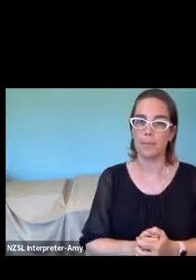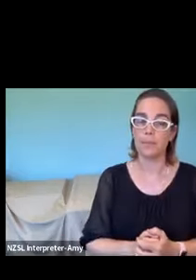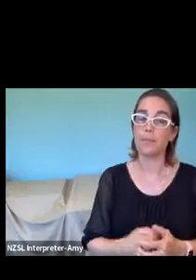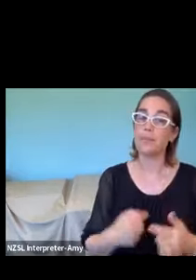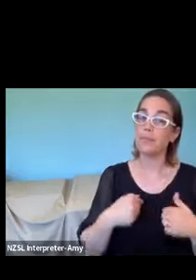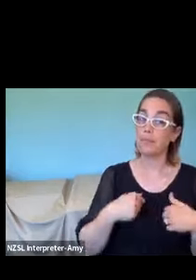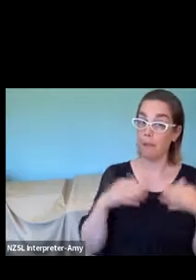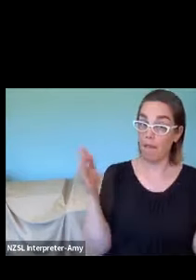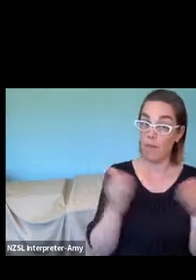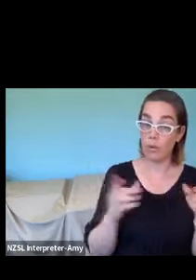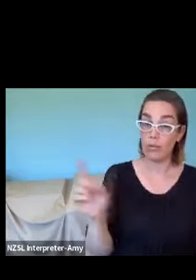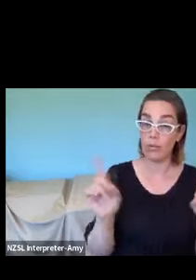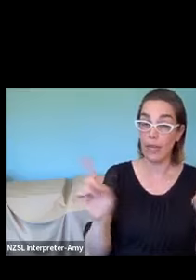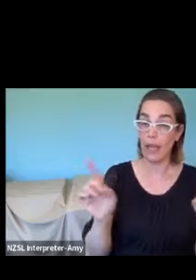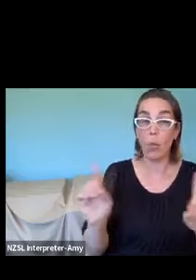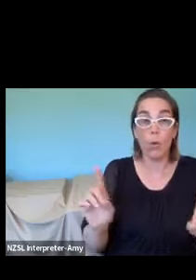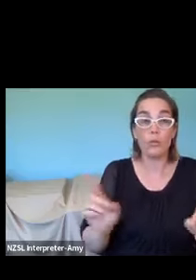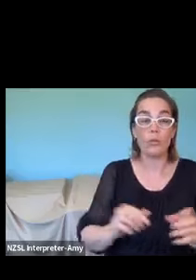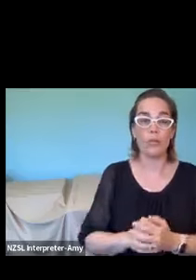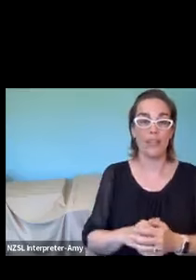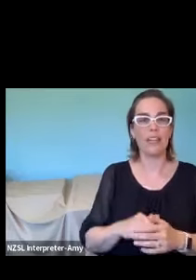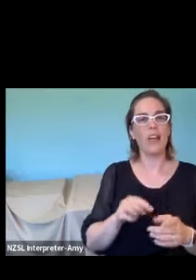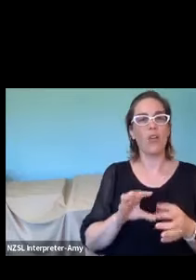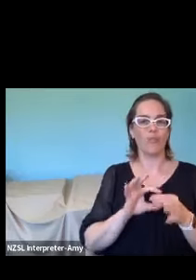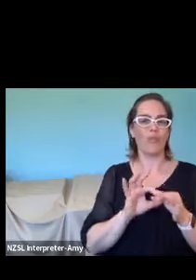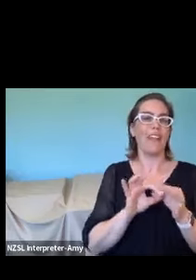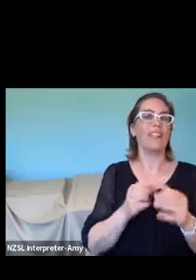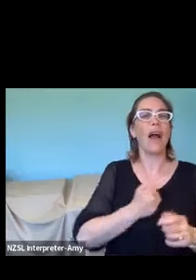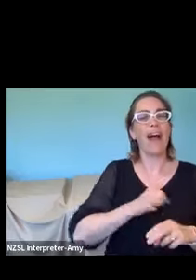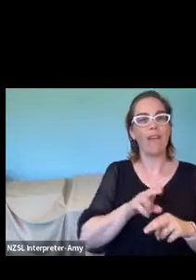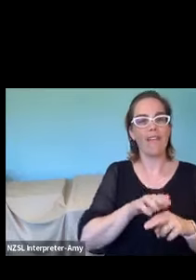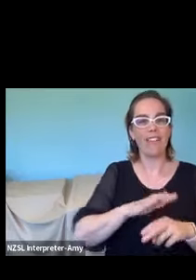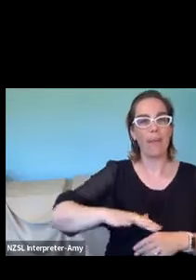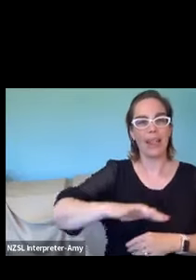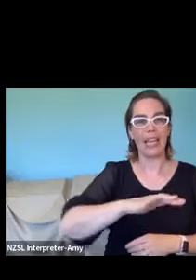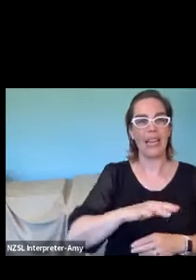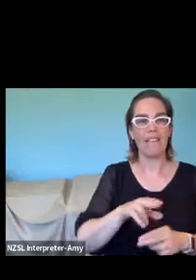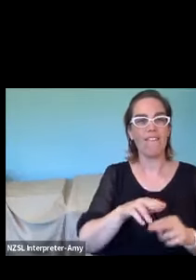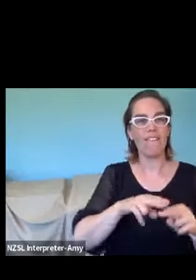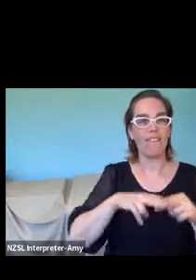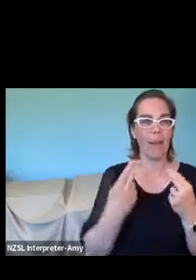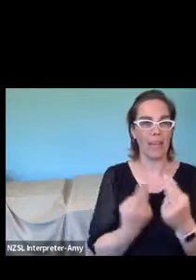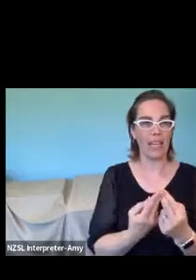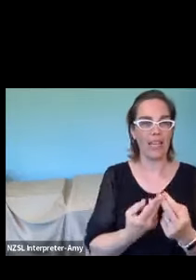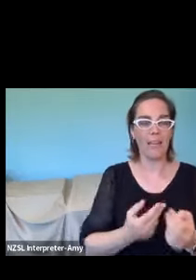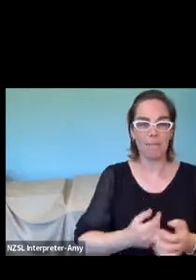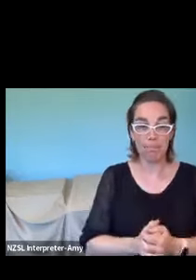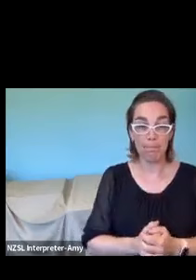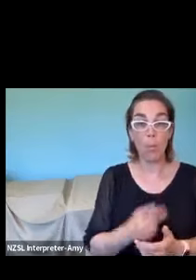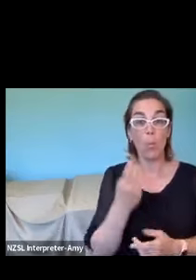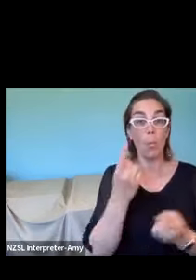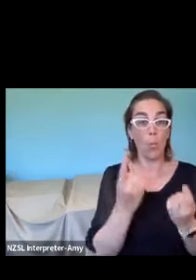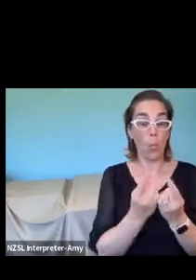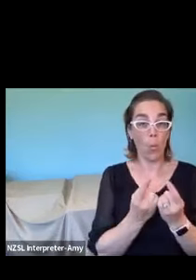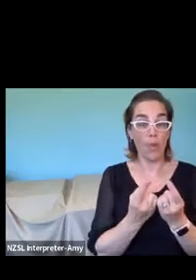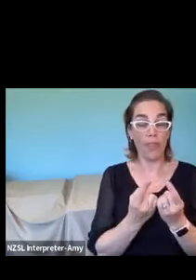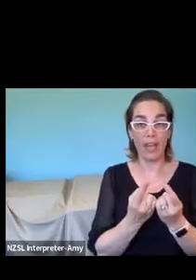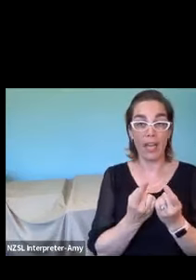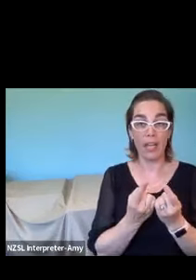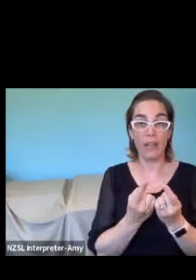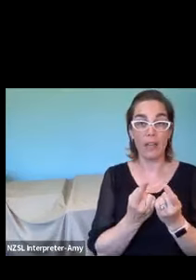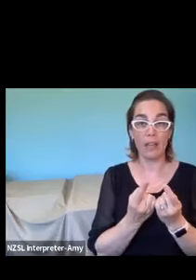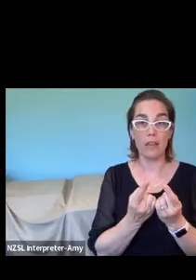focus here today is really about our families. One of the things that came through, I noticed